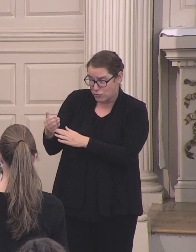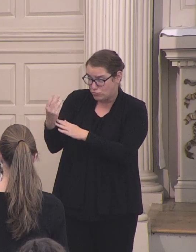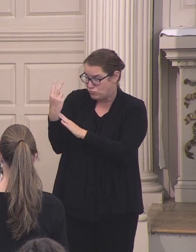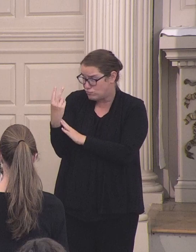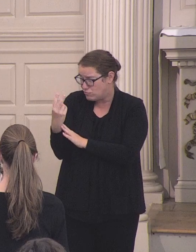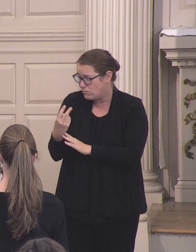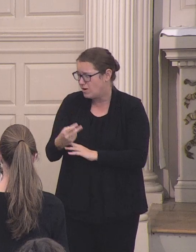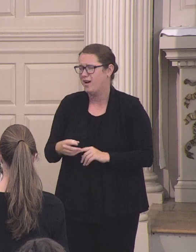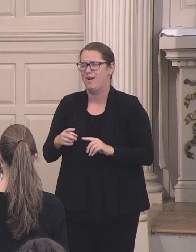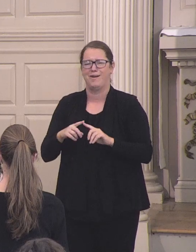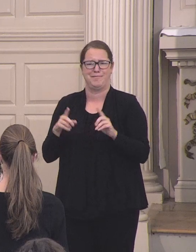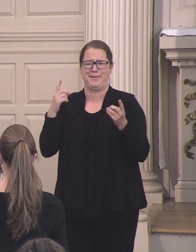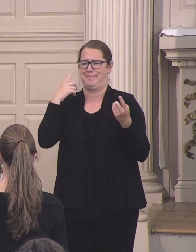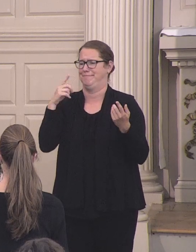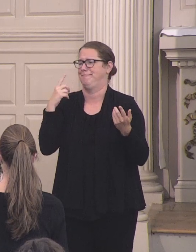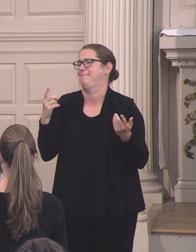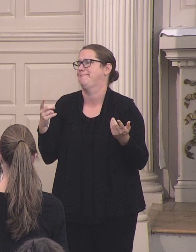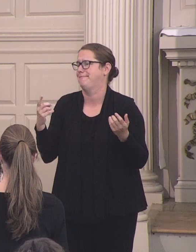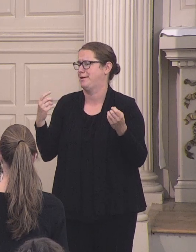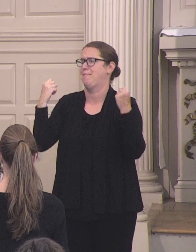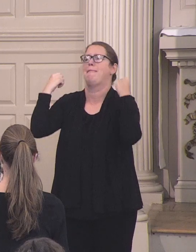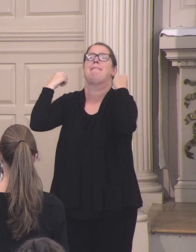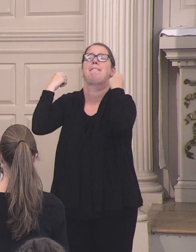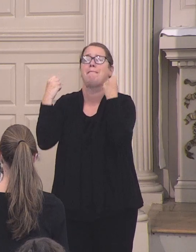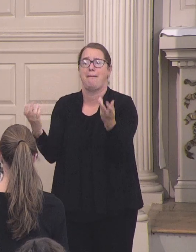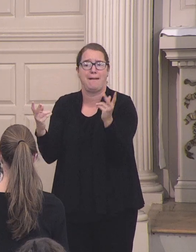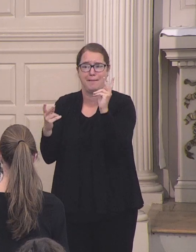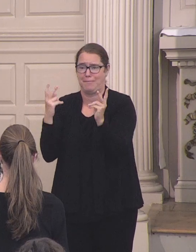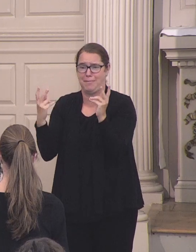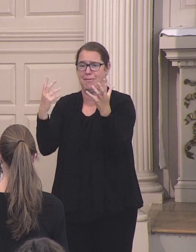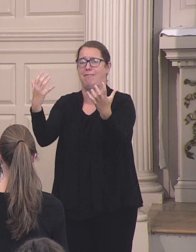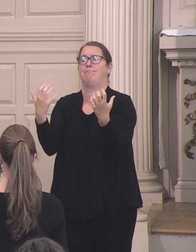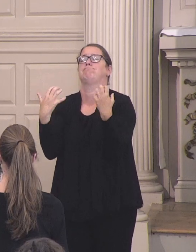But what good are these for so many?"